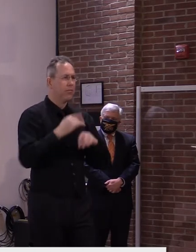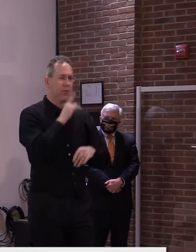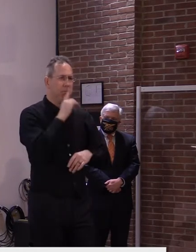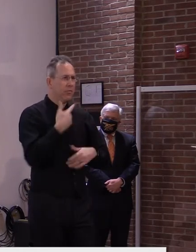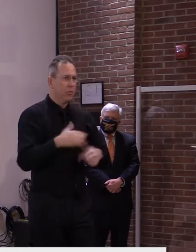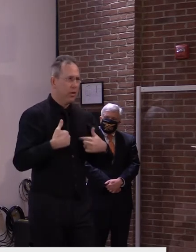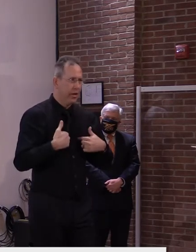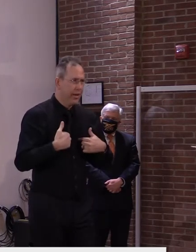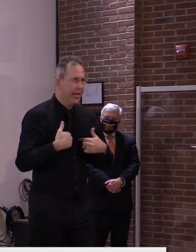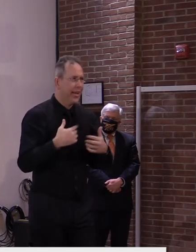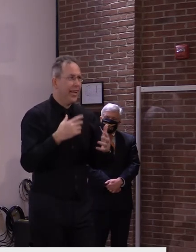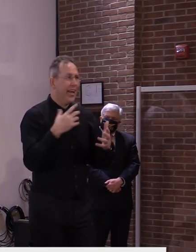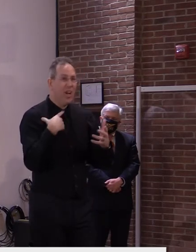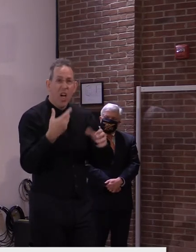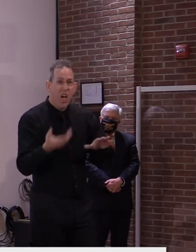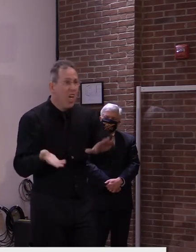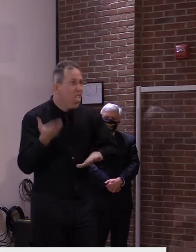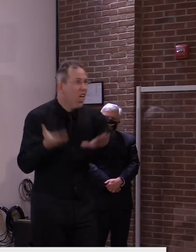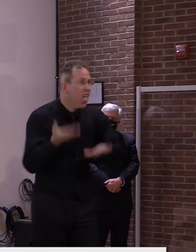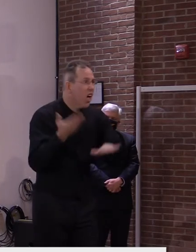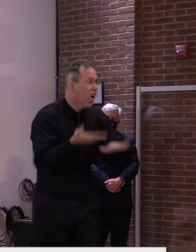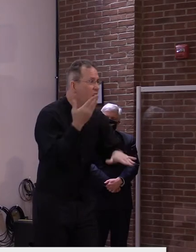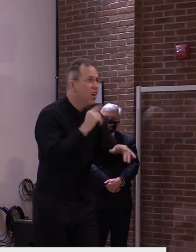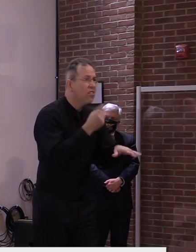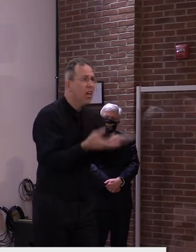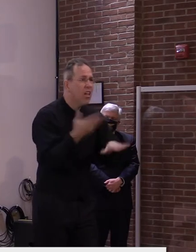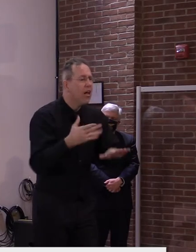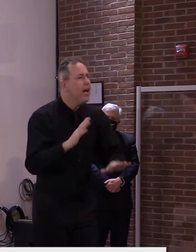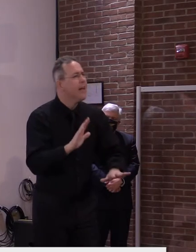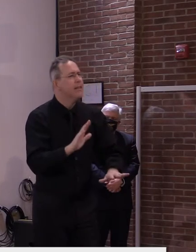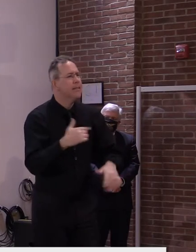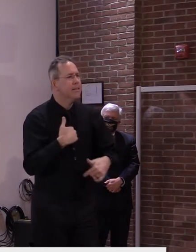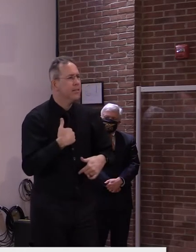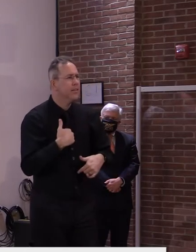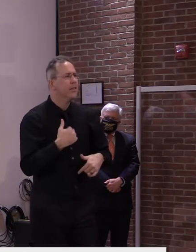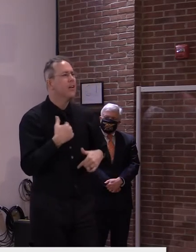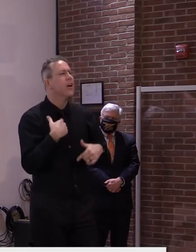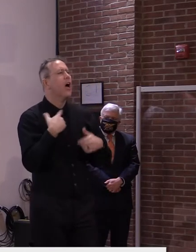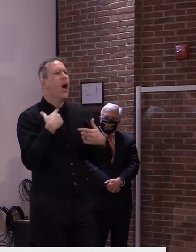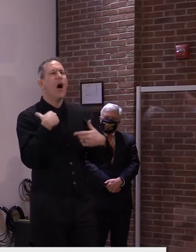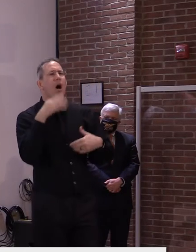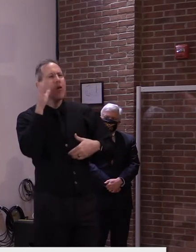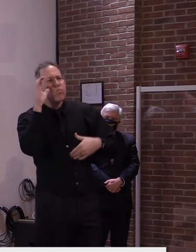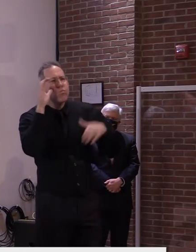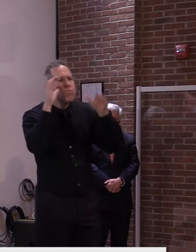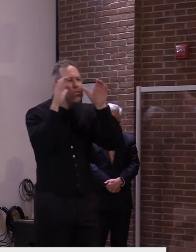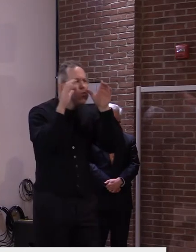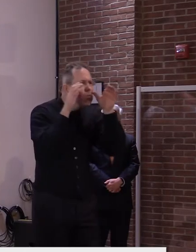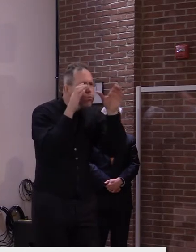about how it's done and making sure that we deal with the new